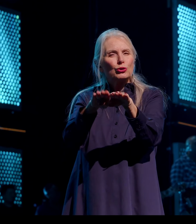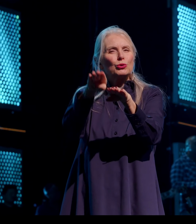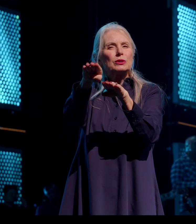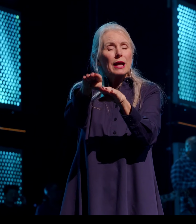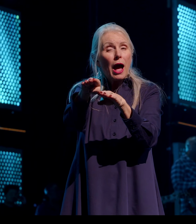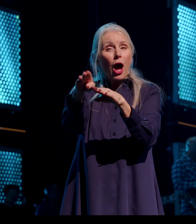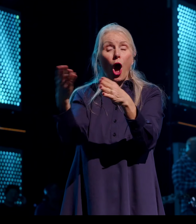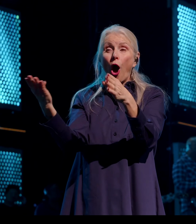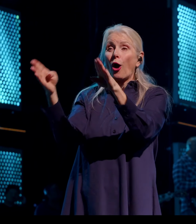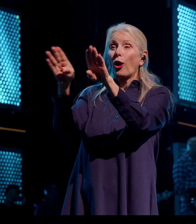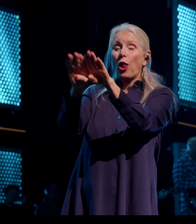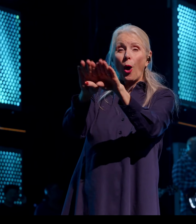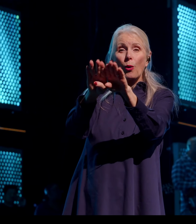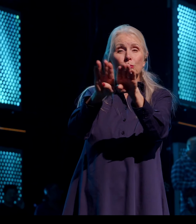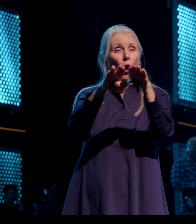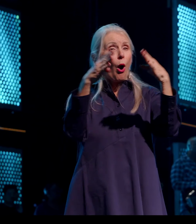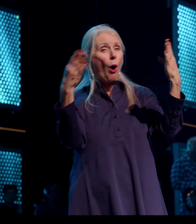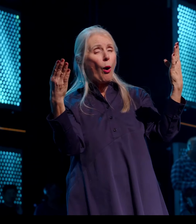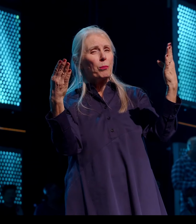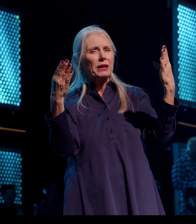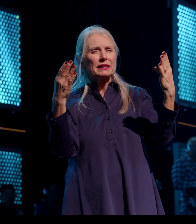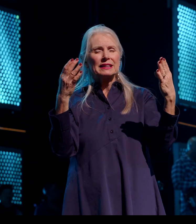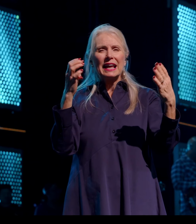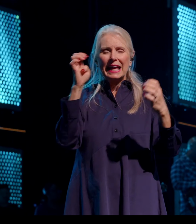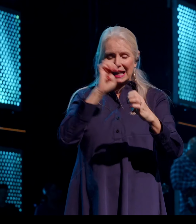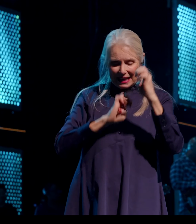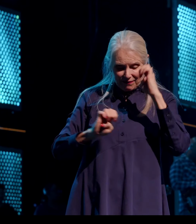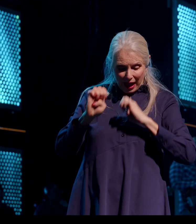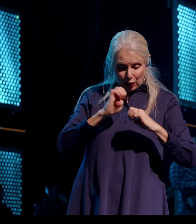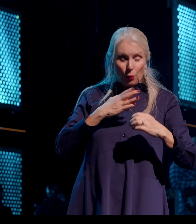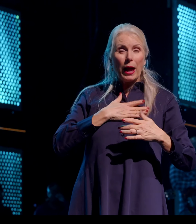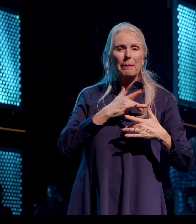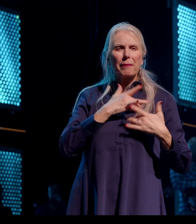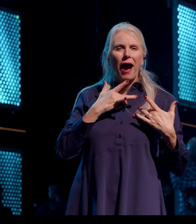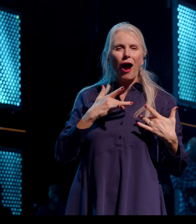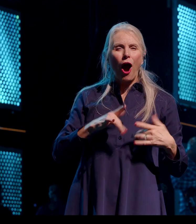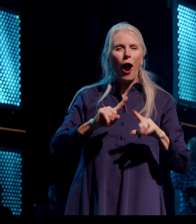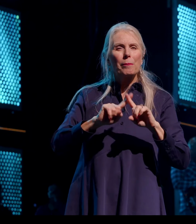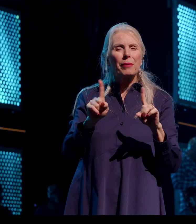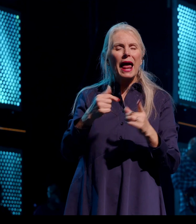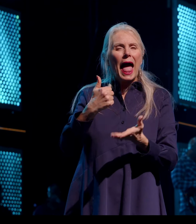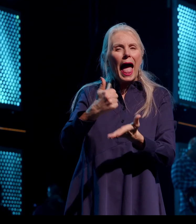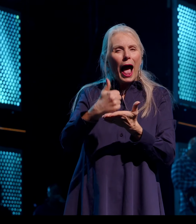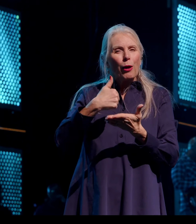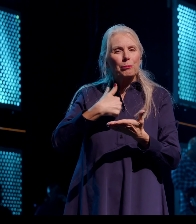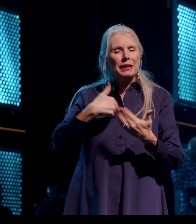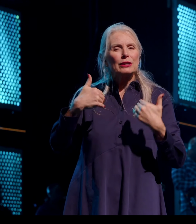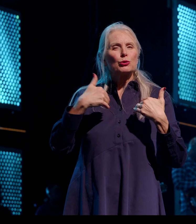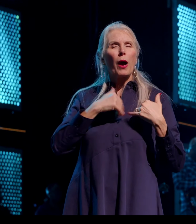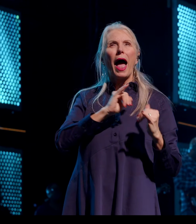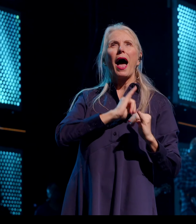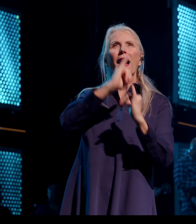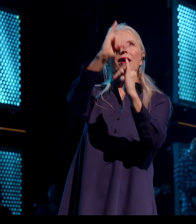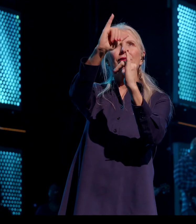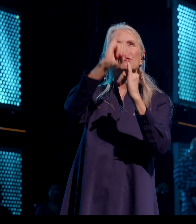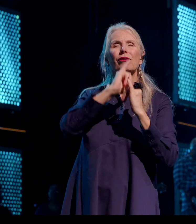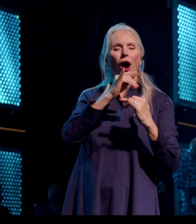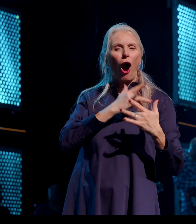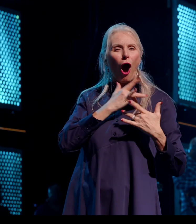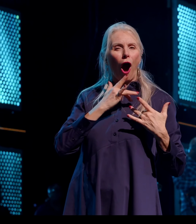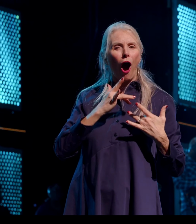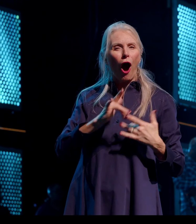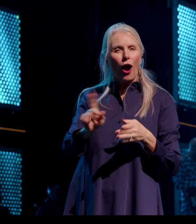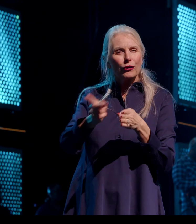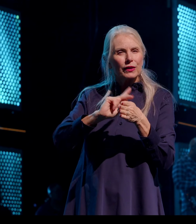doors, open doors. Evaluate my heart, but help me to have a heart that's pure, that